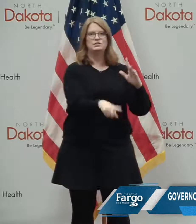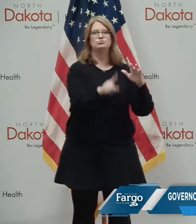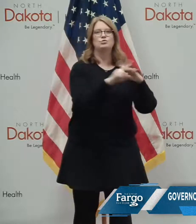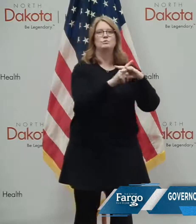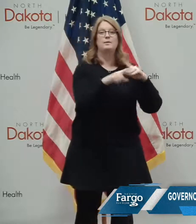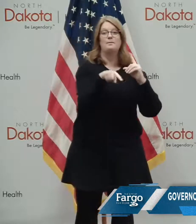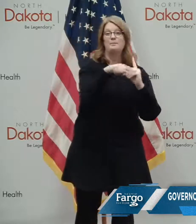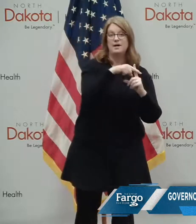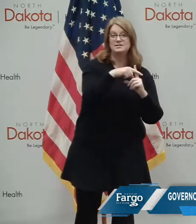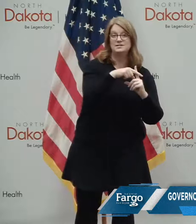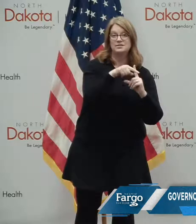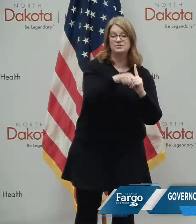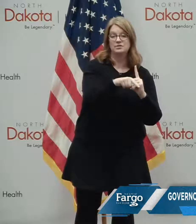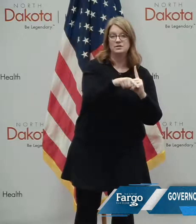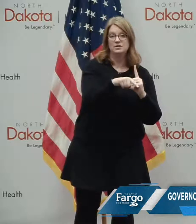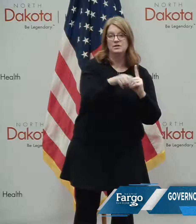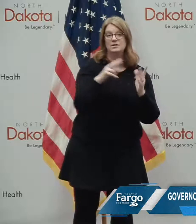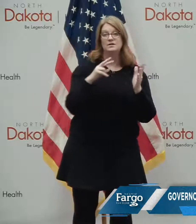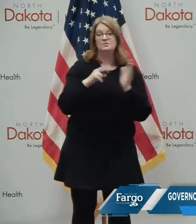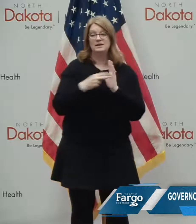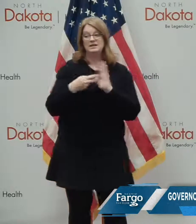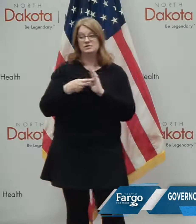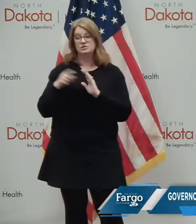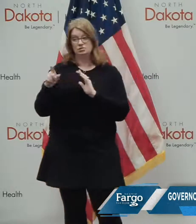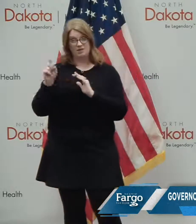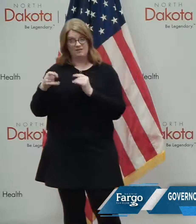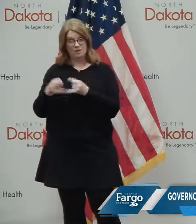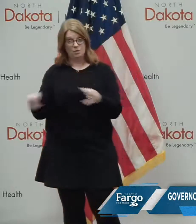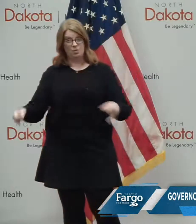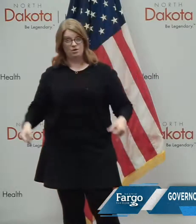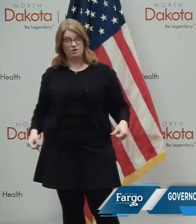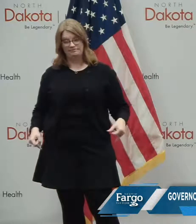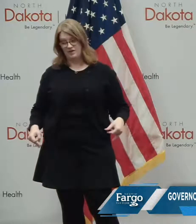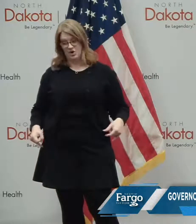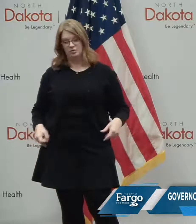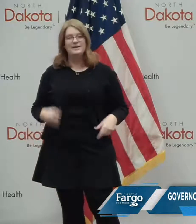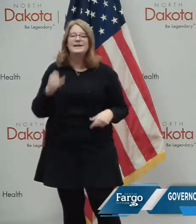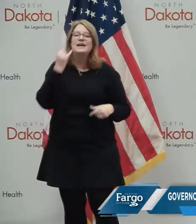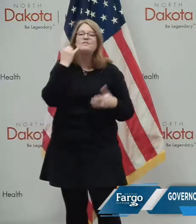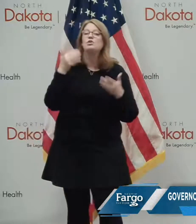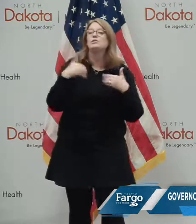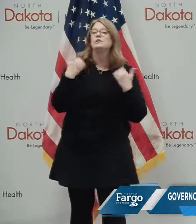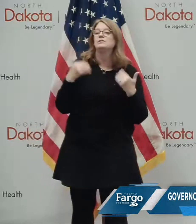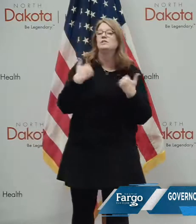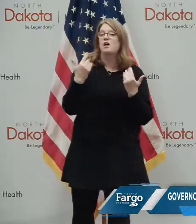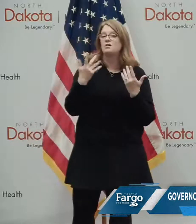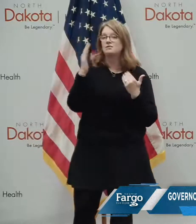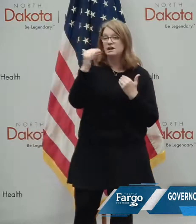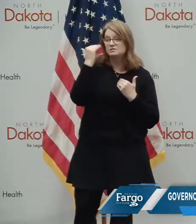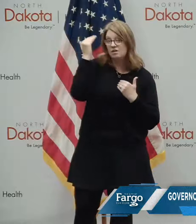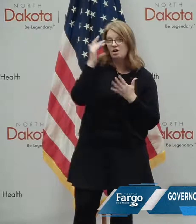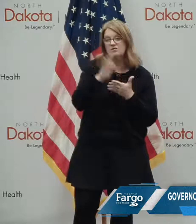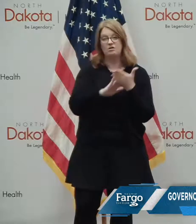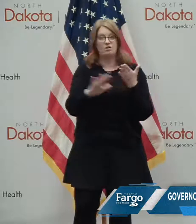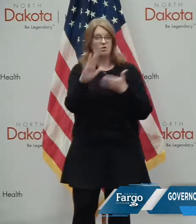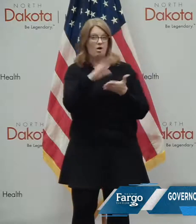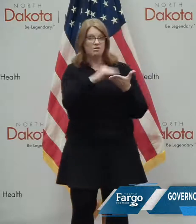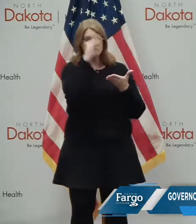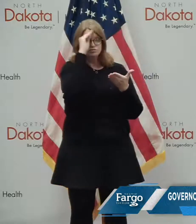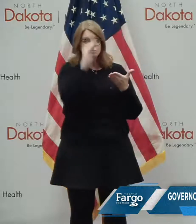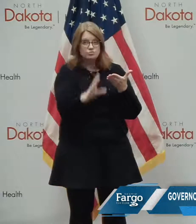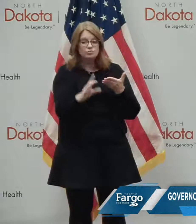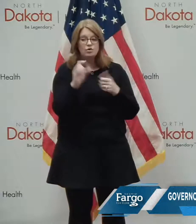going to be not have to quarantine. And if you're a young adult or a college student or you're an